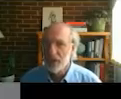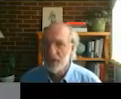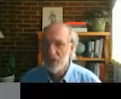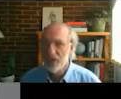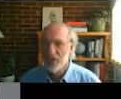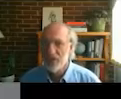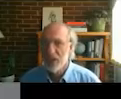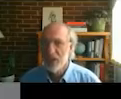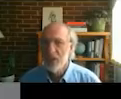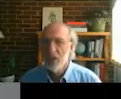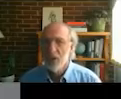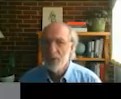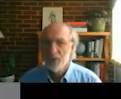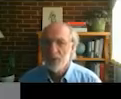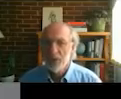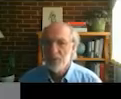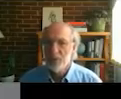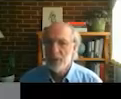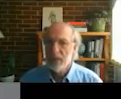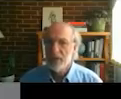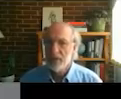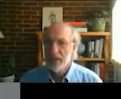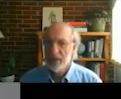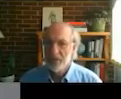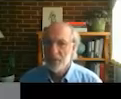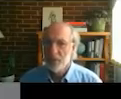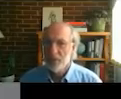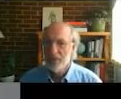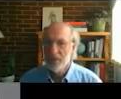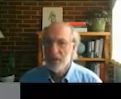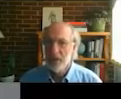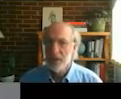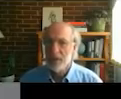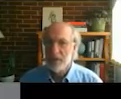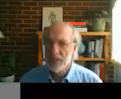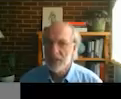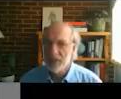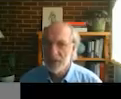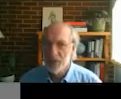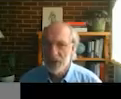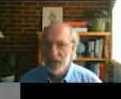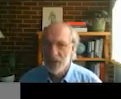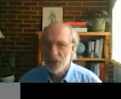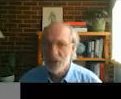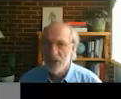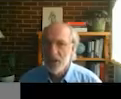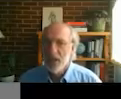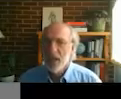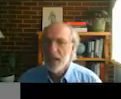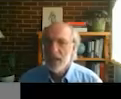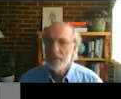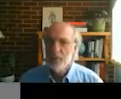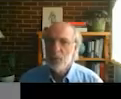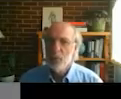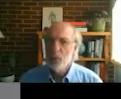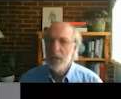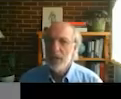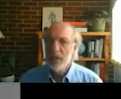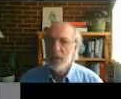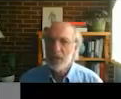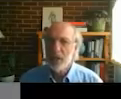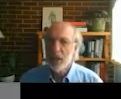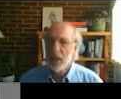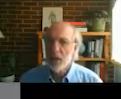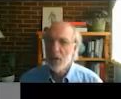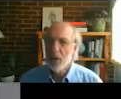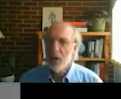functional relations for the people around them and as a form of augmentative communication.